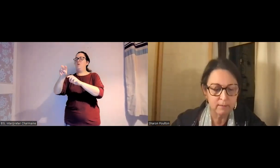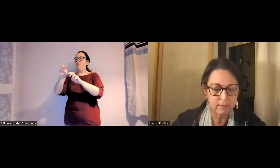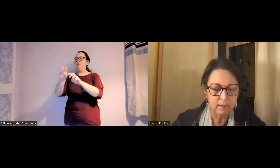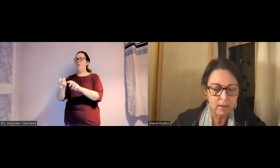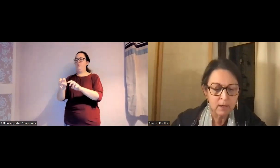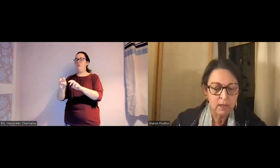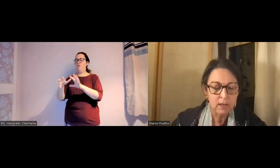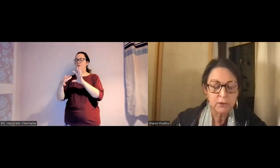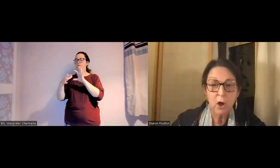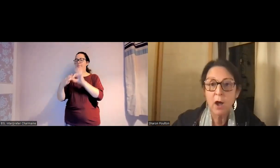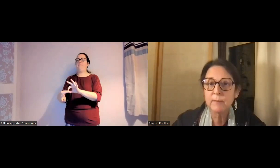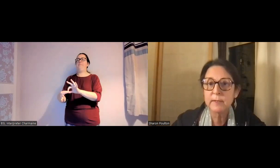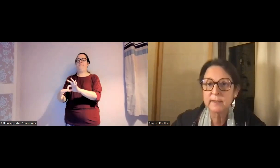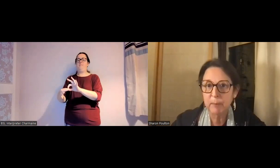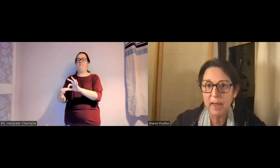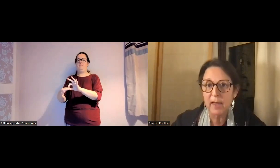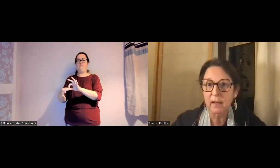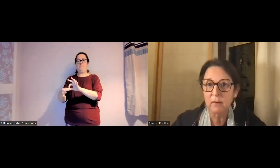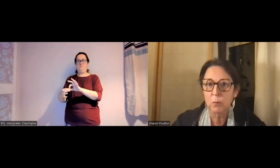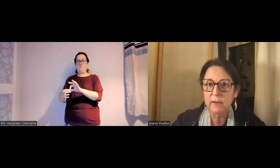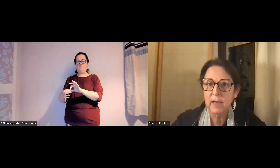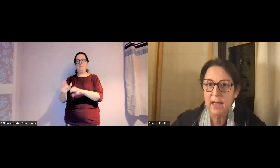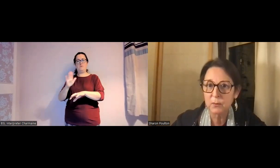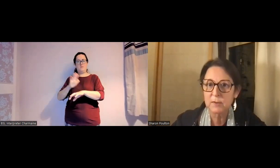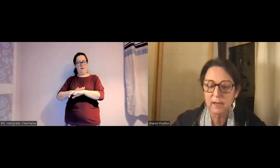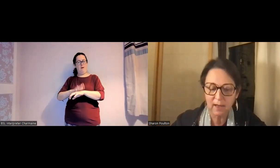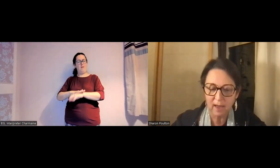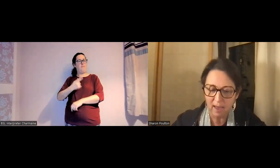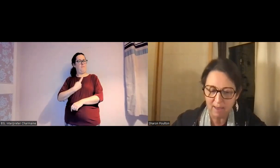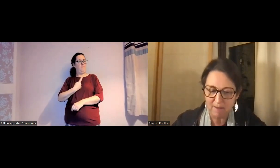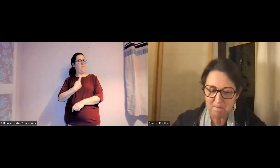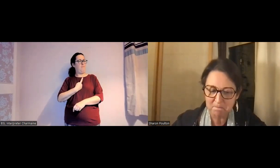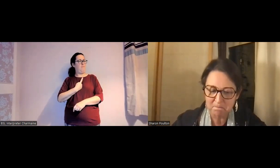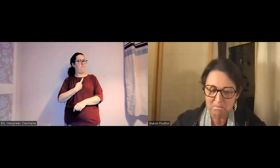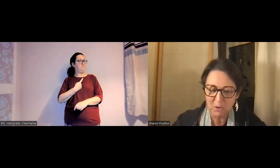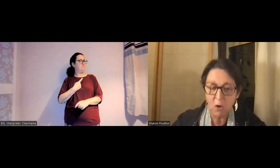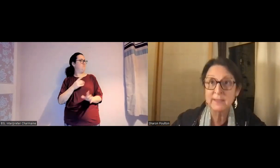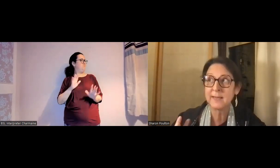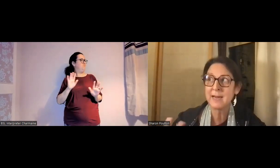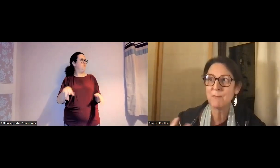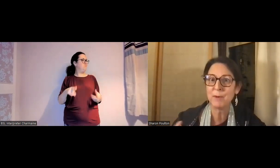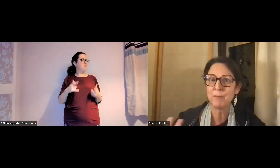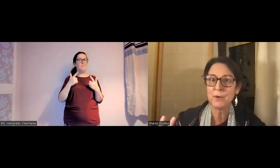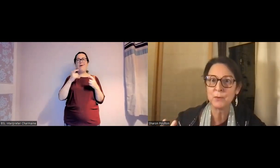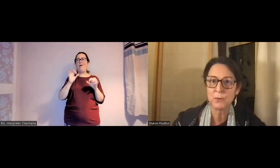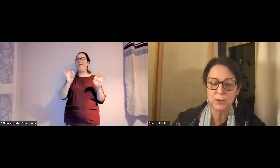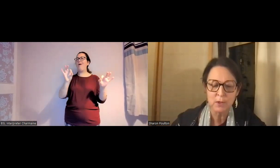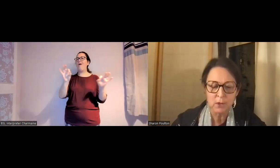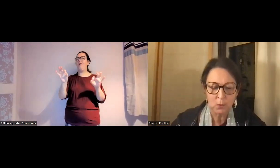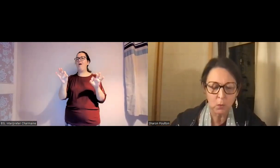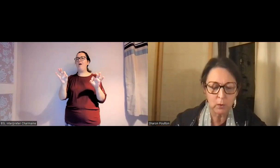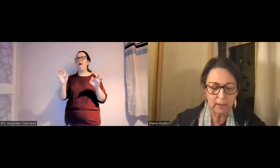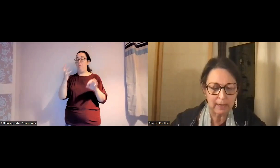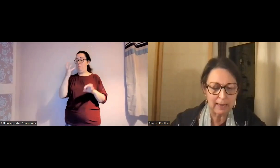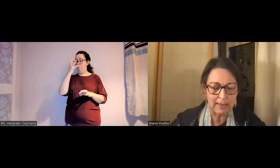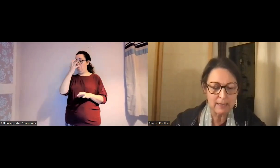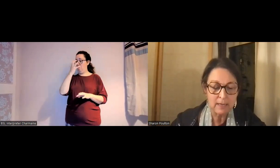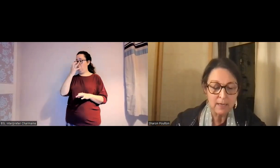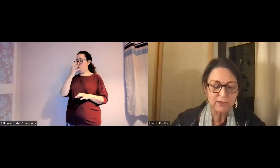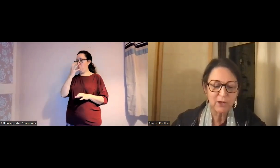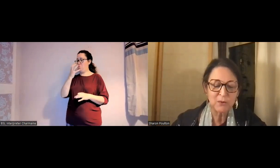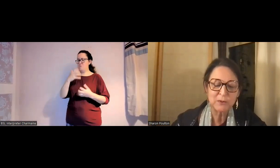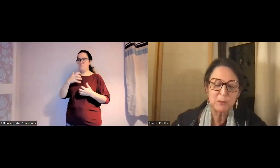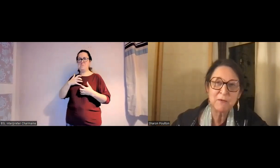one. Time to spare without a care. I see my mood all